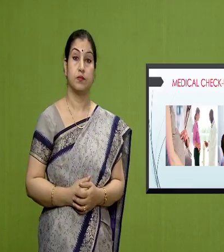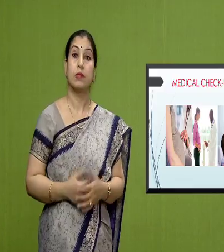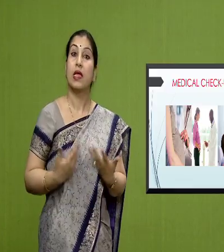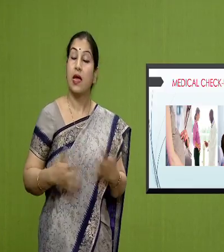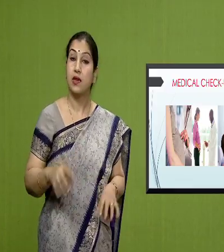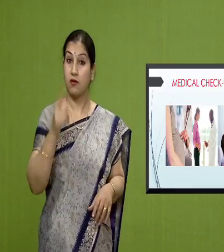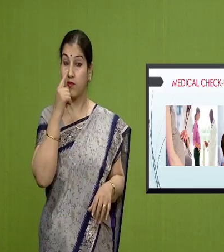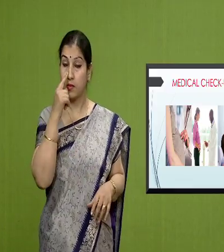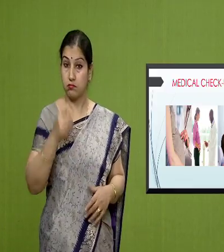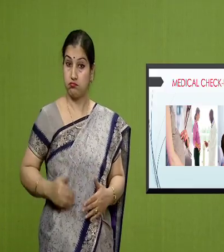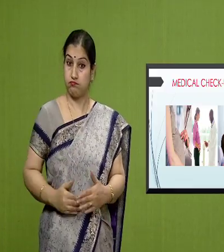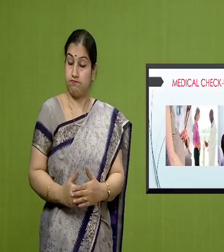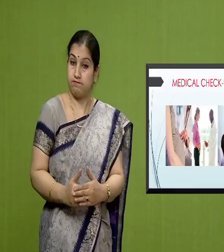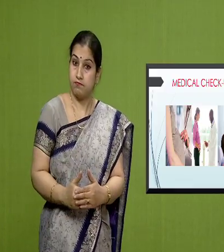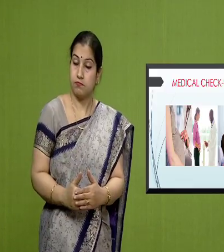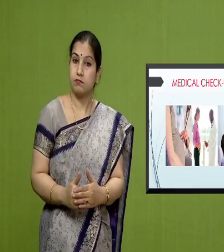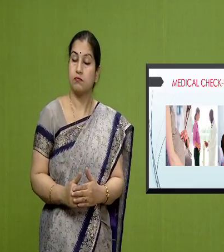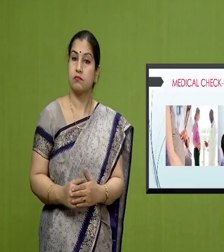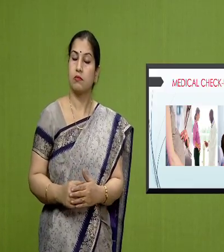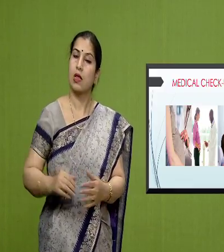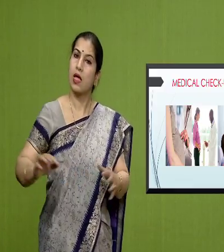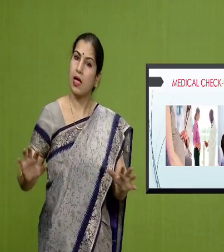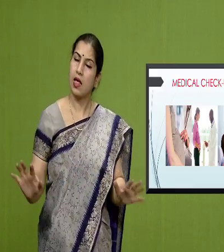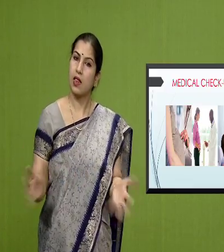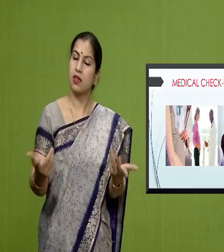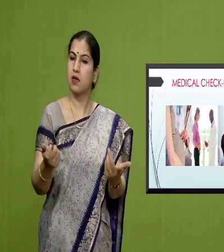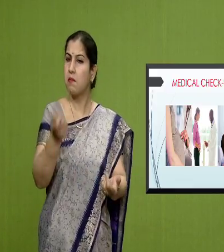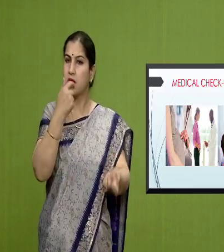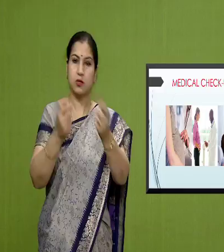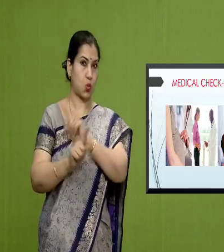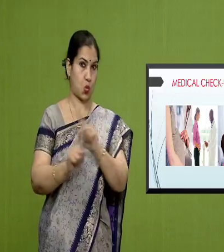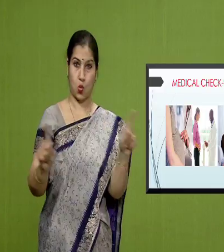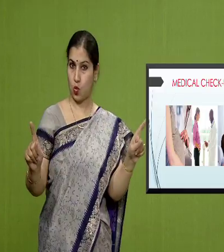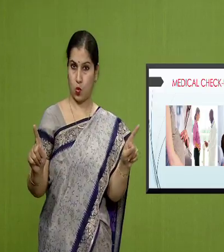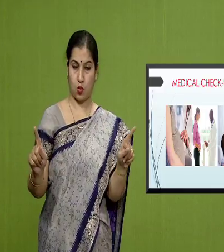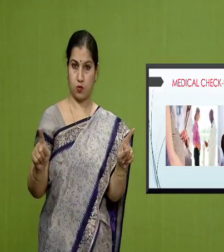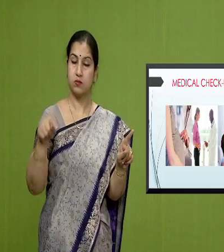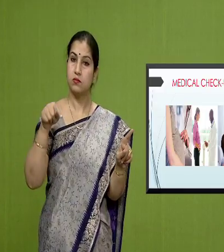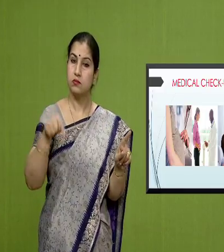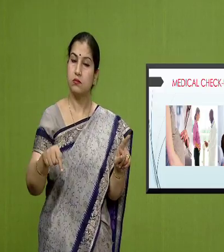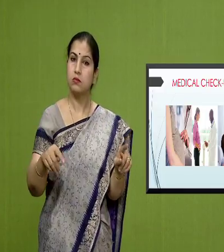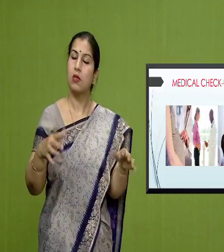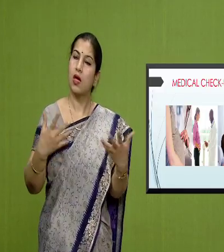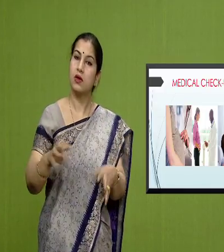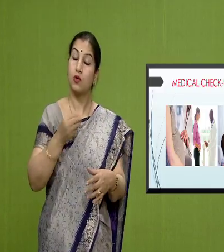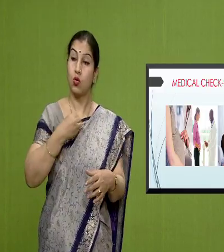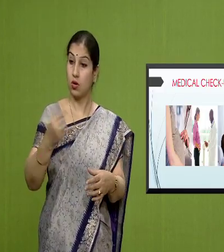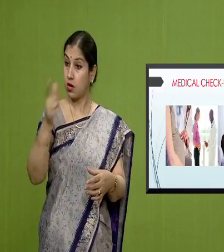Pregnant women should avoid taking unnecessary and unprescribed